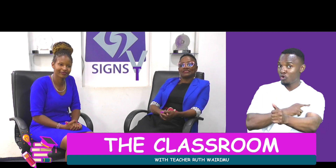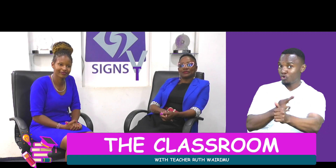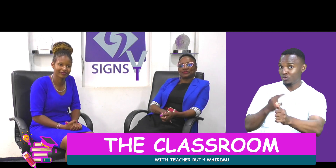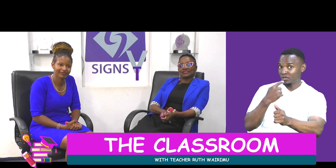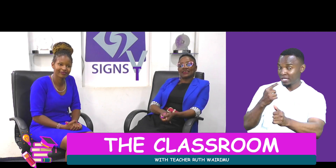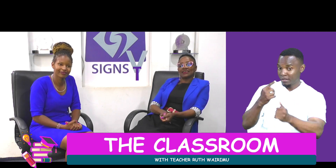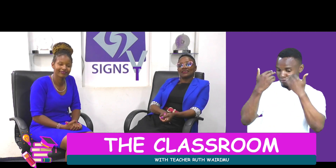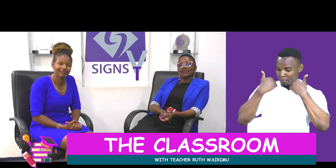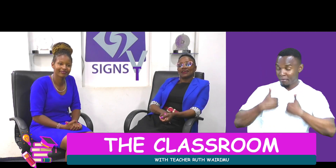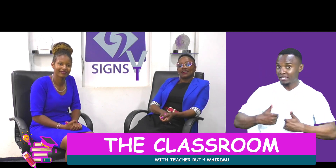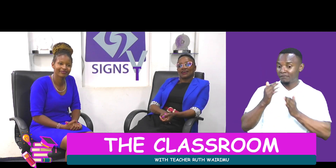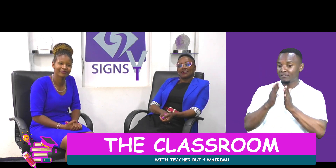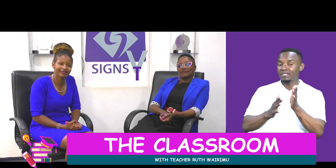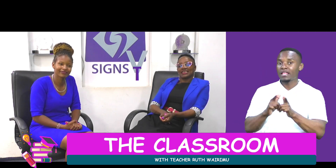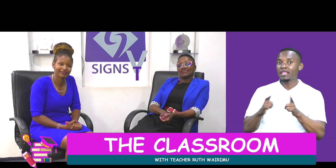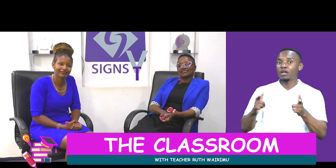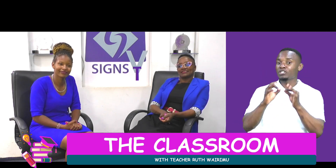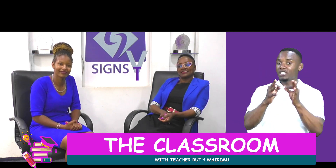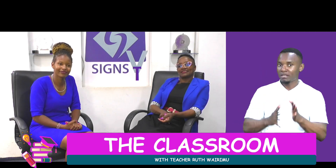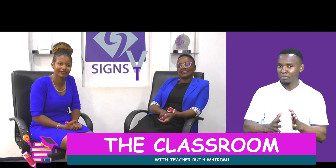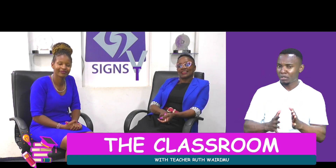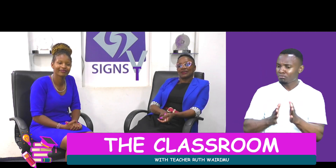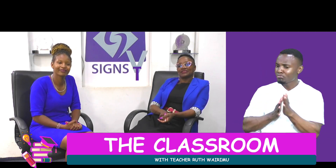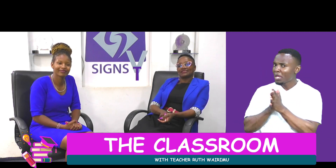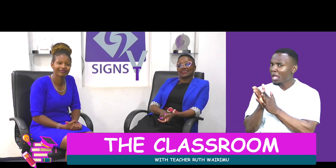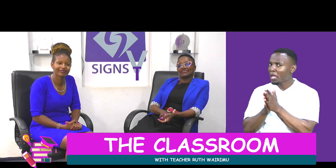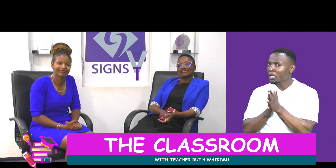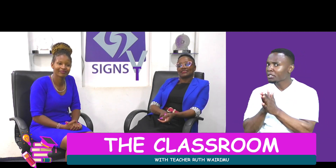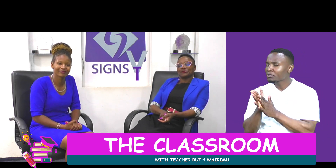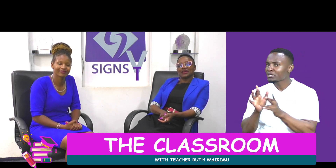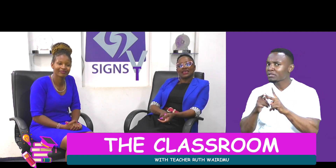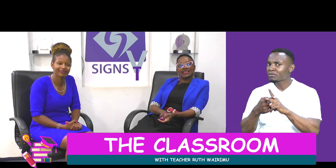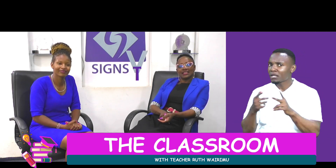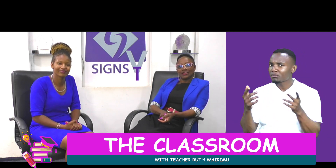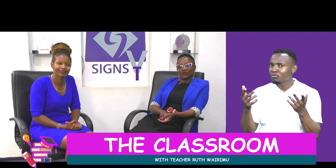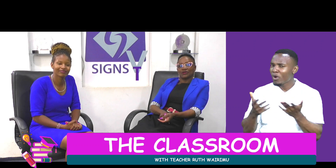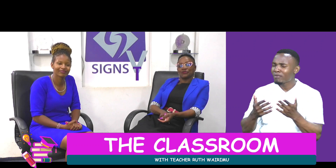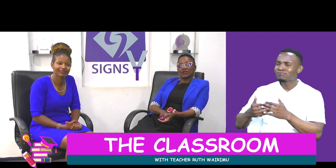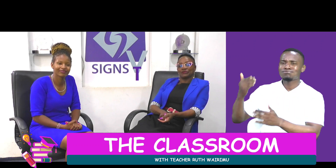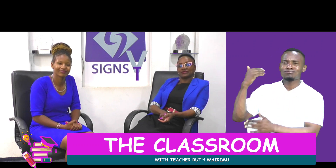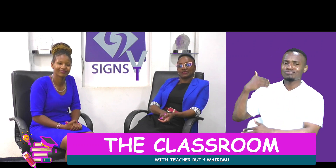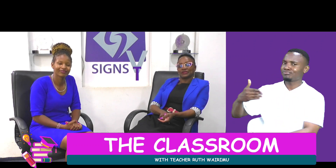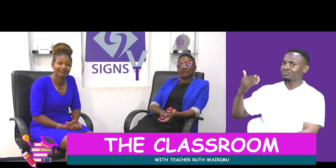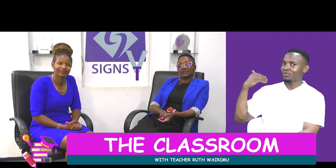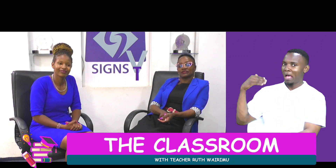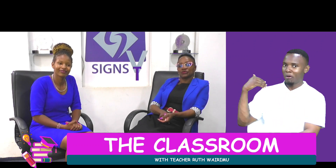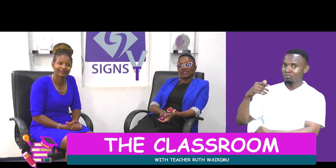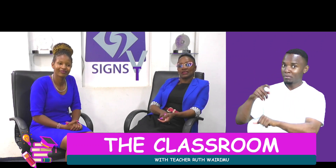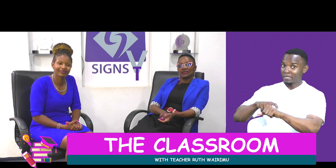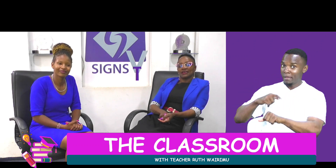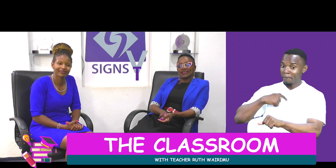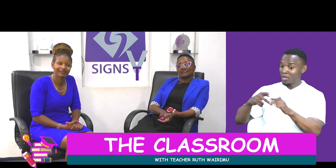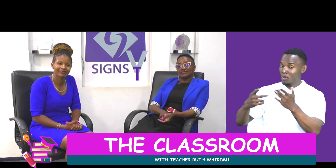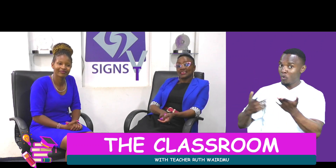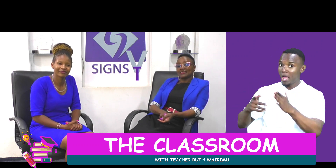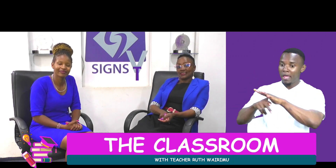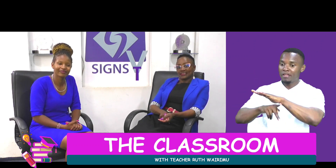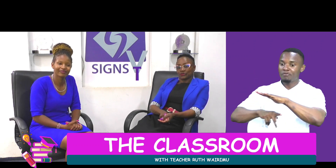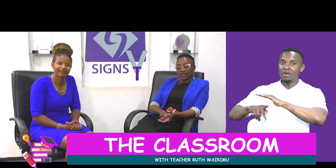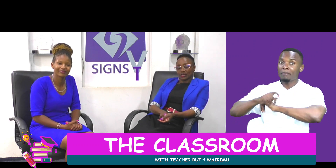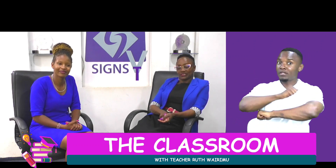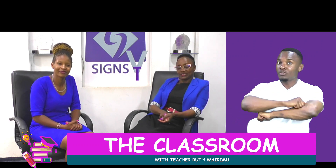language interpreter. My interest in sign language started way long ago when I was in primary school. That is